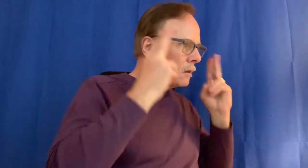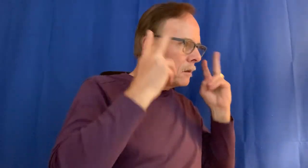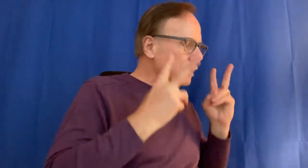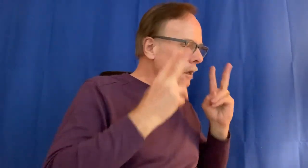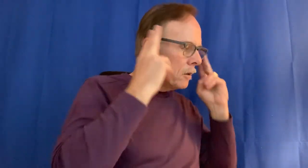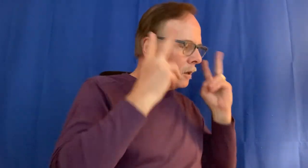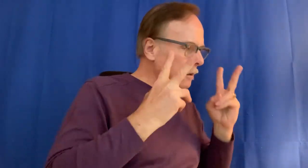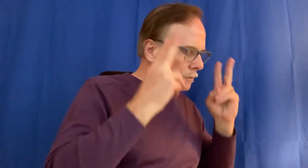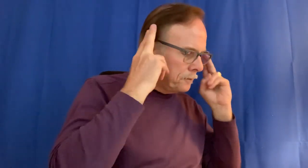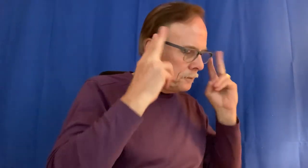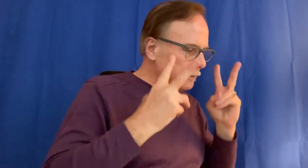Haircut.